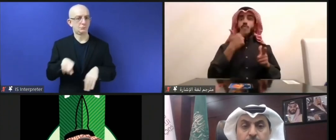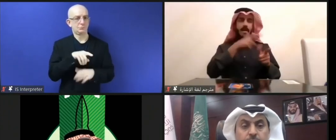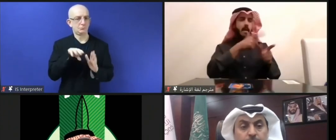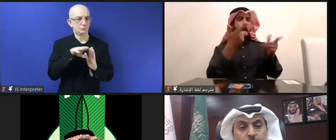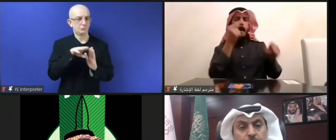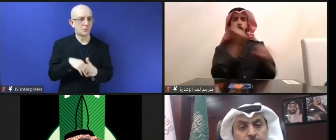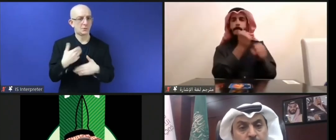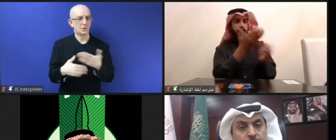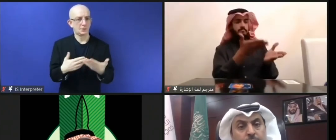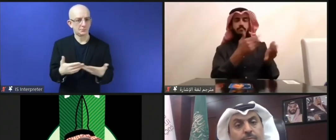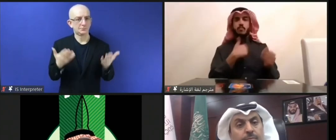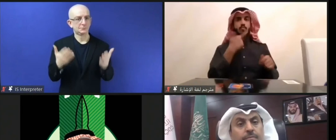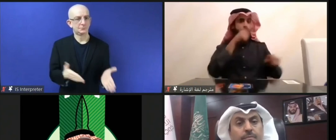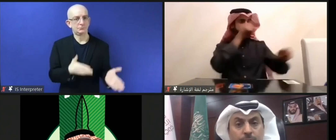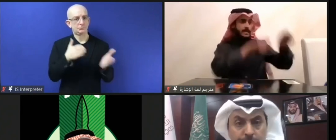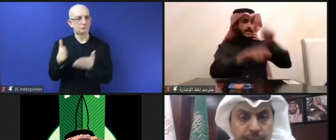with disability?